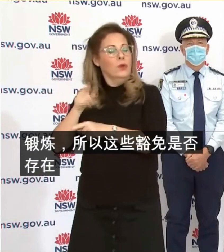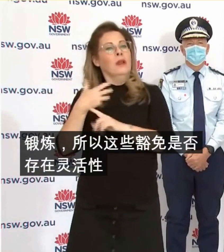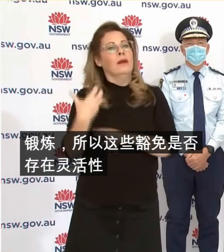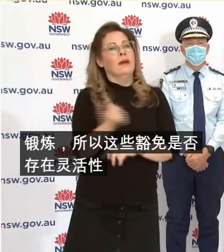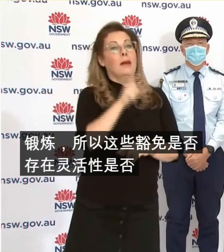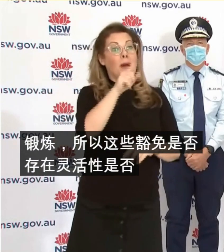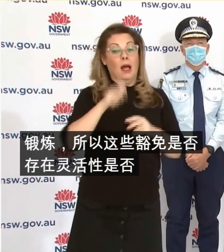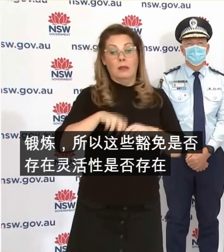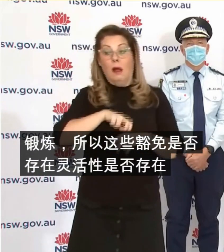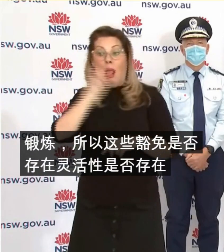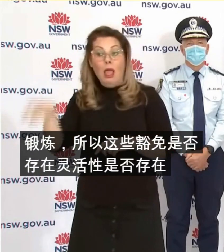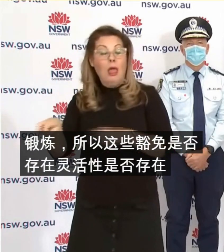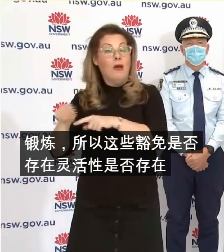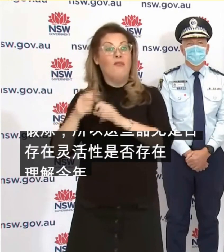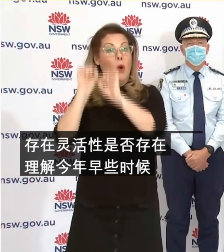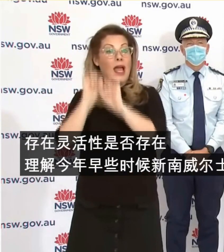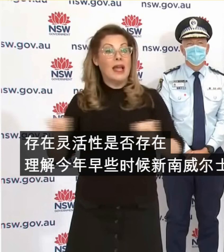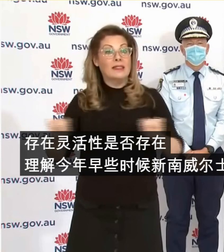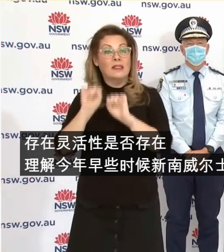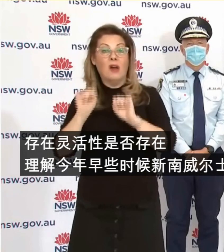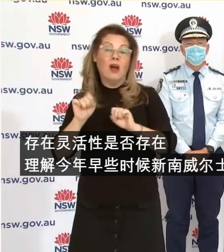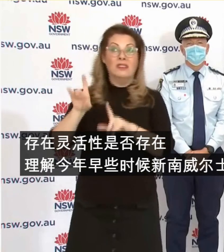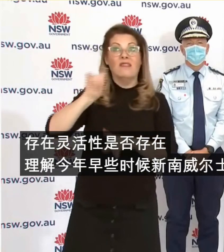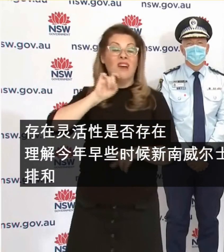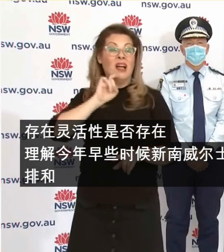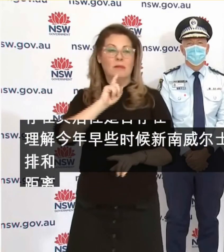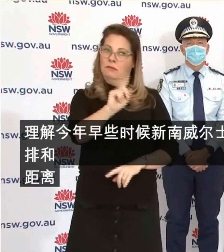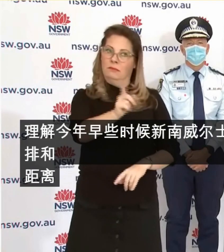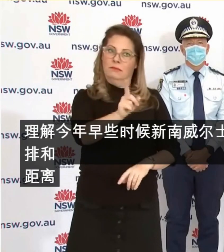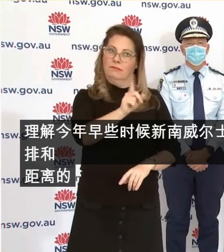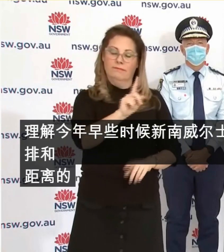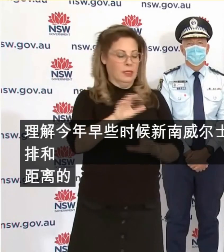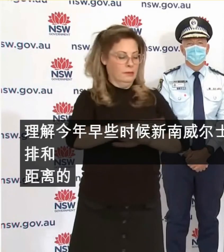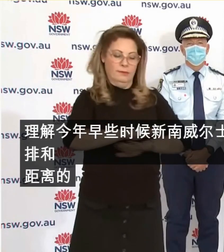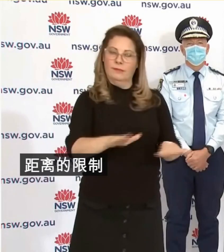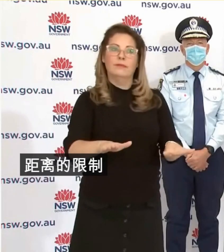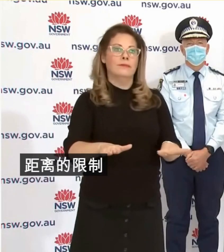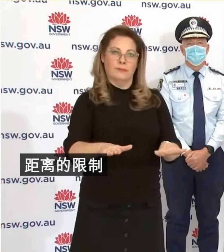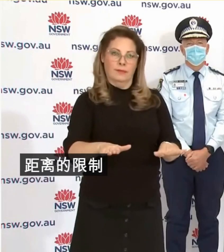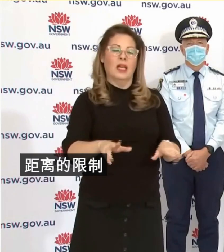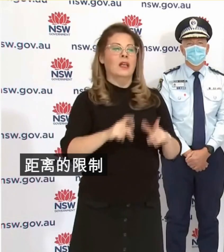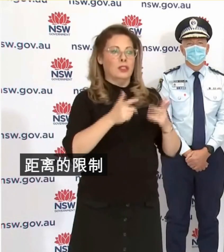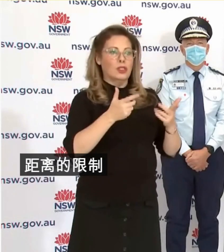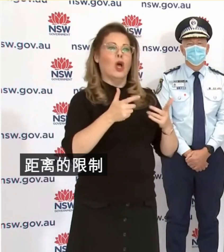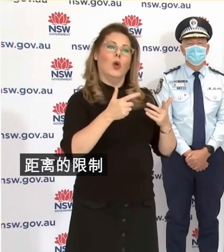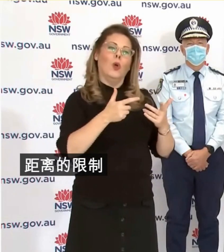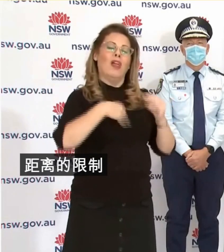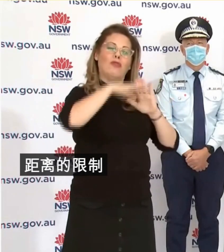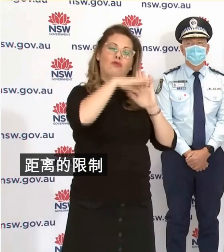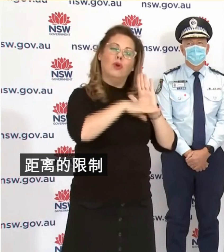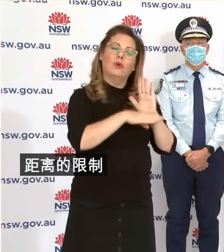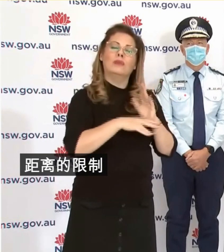exemptions are there, the flexibility is there, understanding the very different arrangements and the tyranny of distance in regional and rural New South Wales.